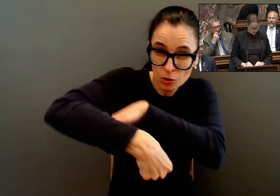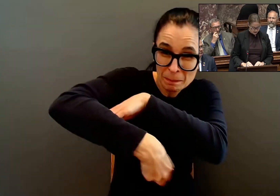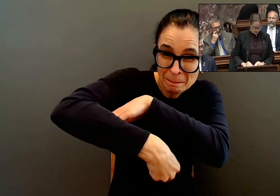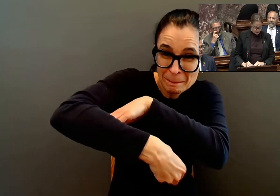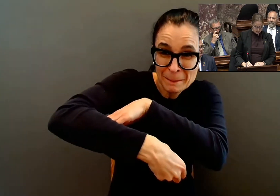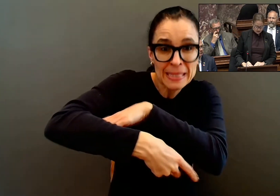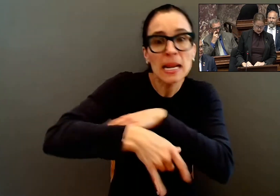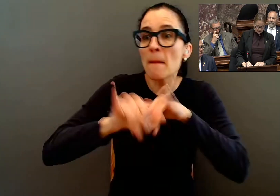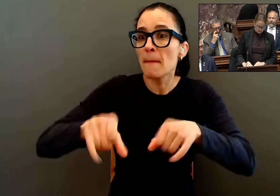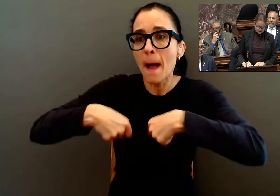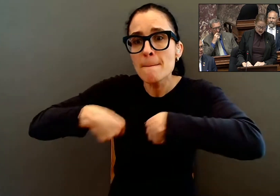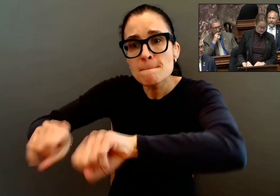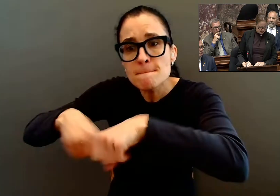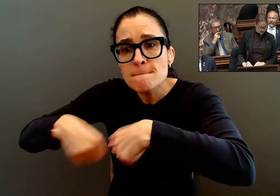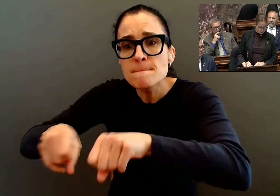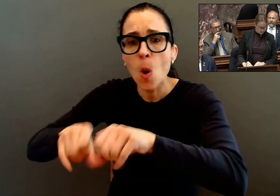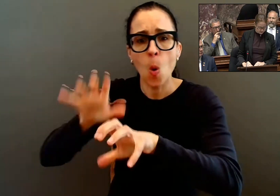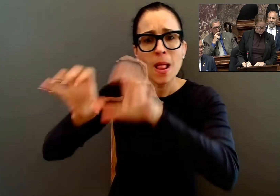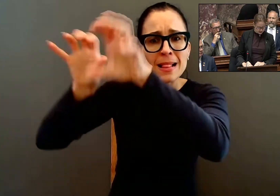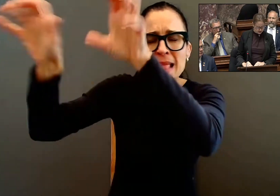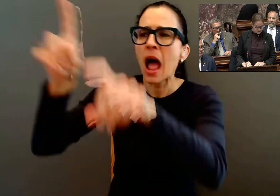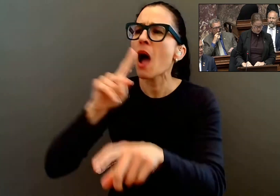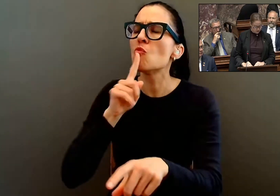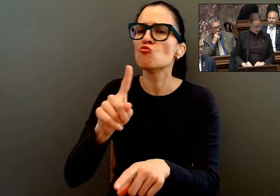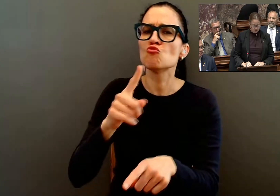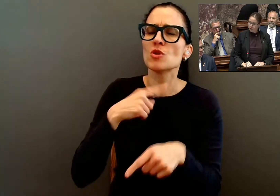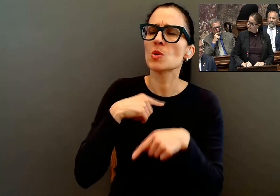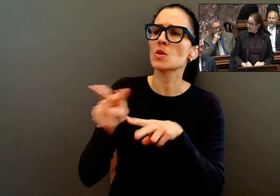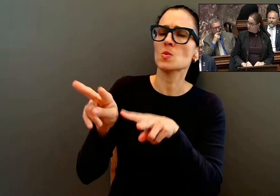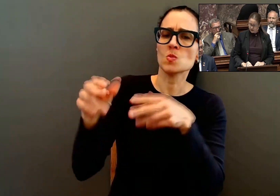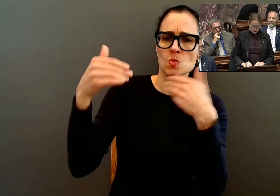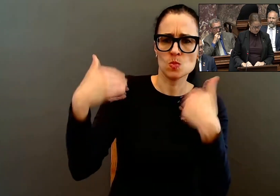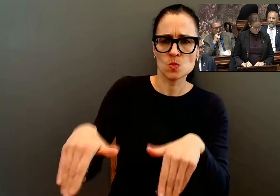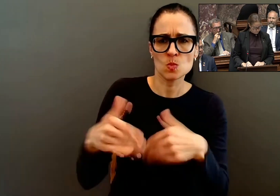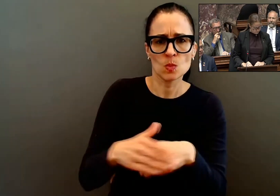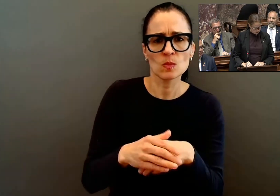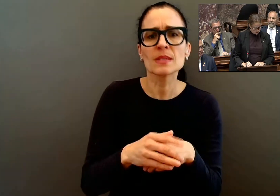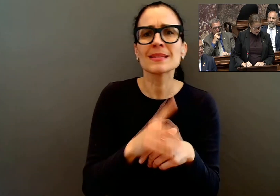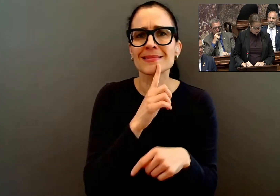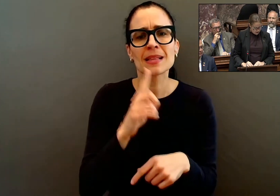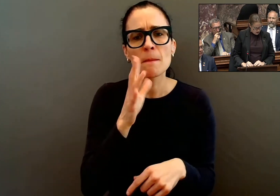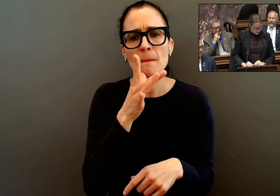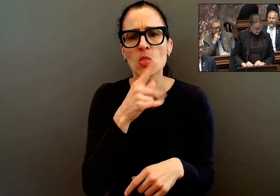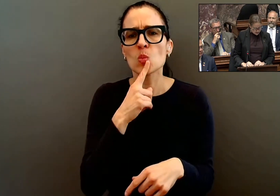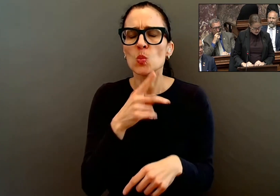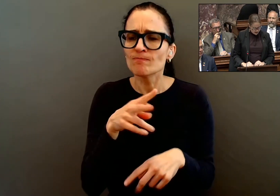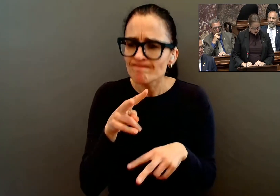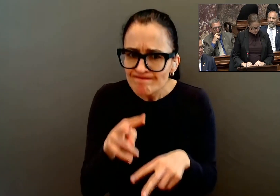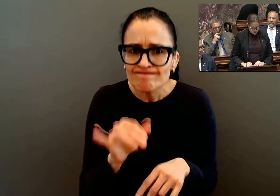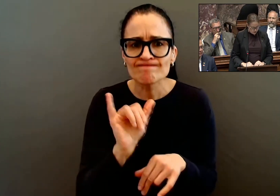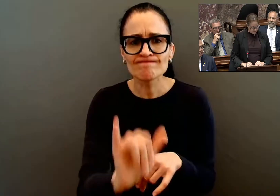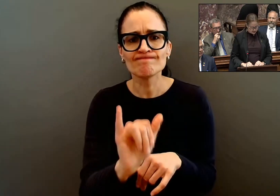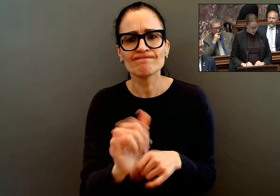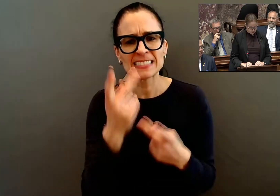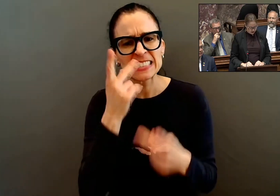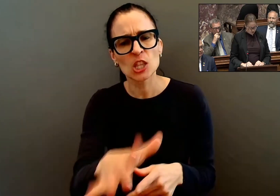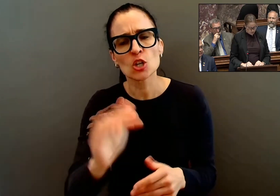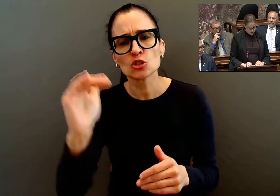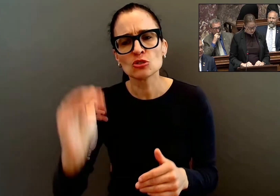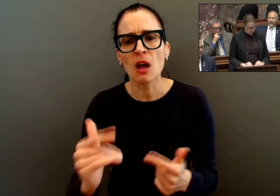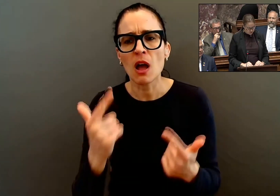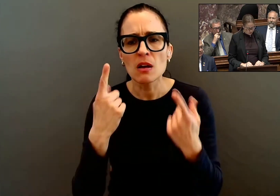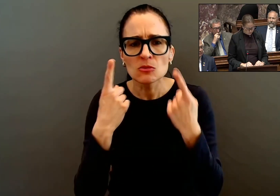on your birthday because they were sad they had no present to give you, we stand with you. On this side of the house, we celebrate